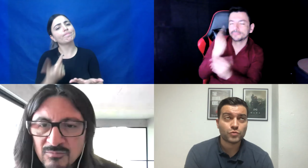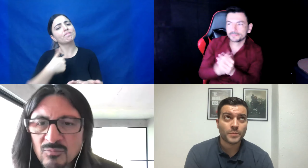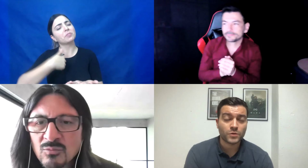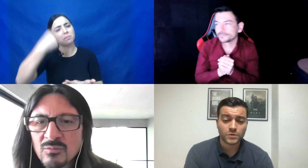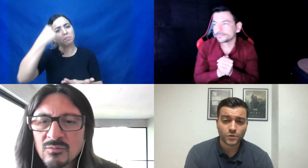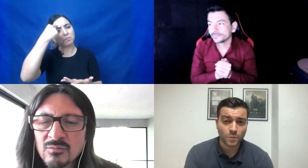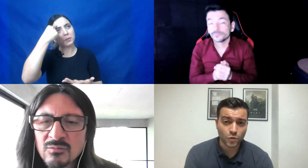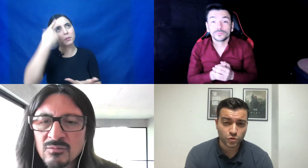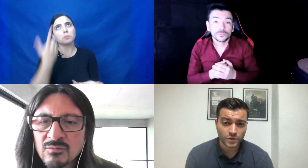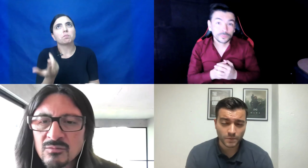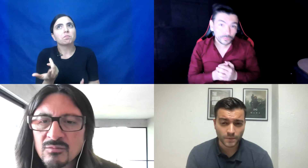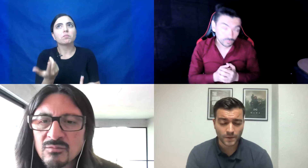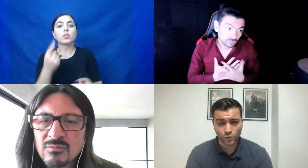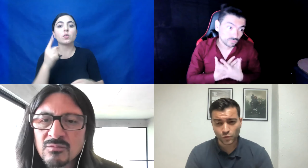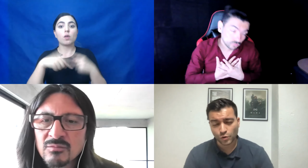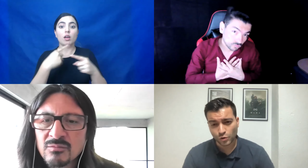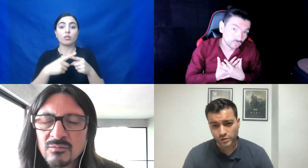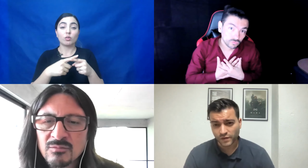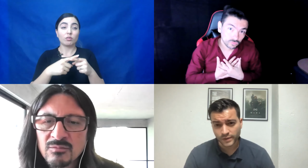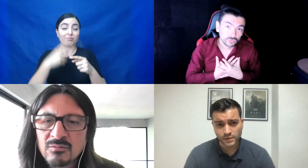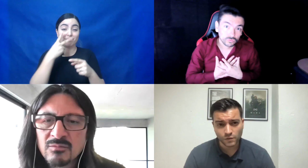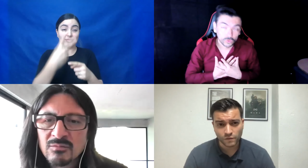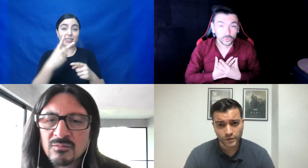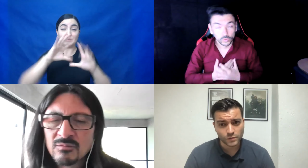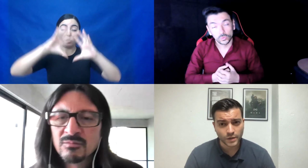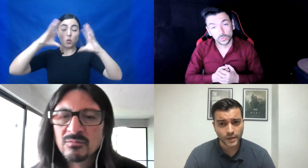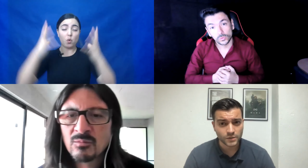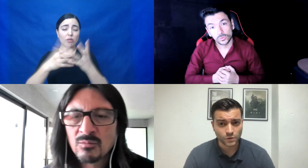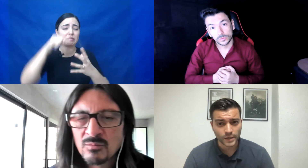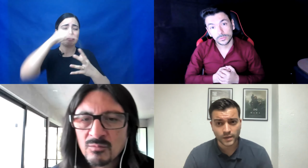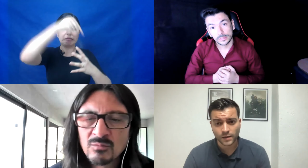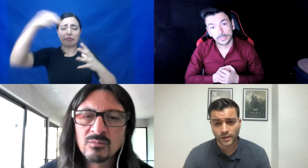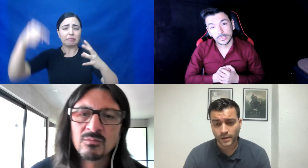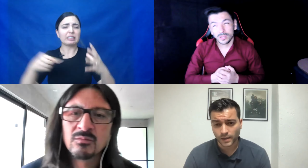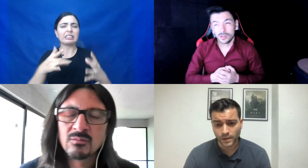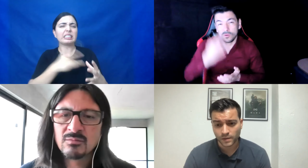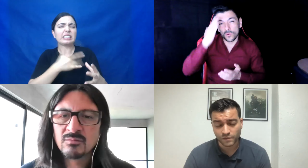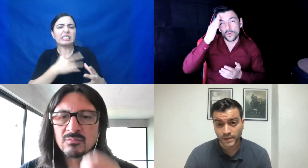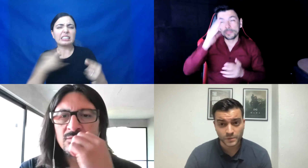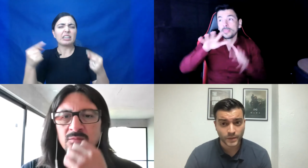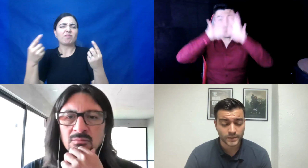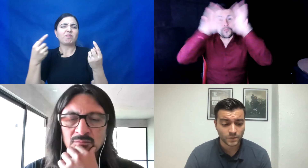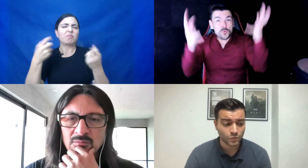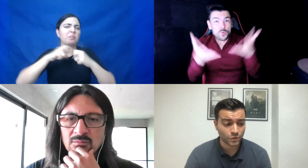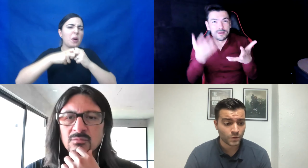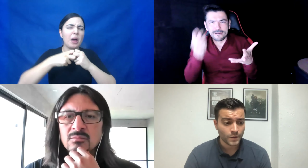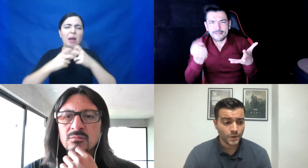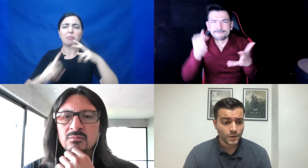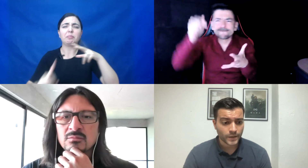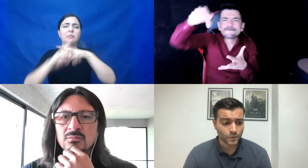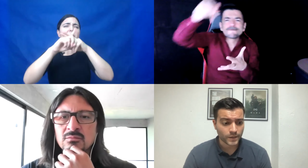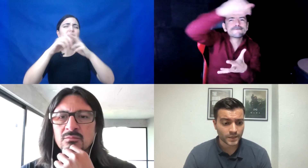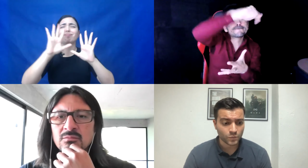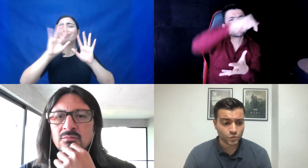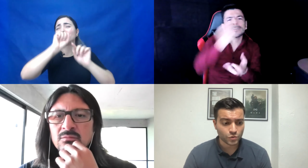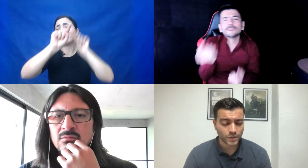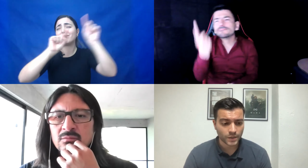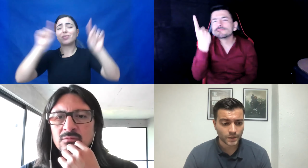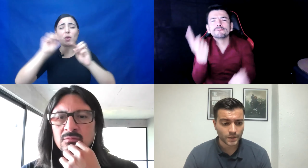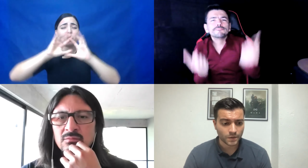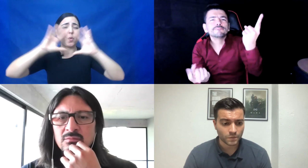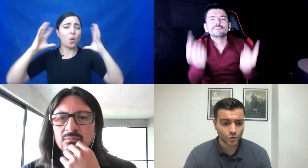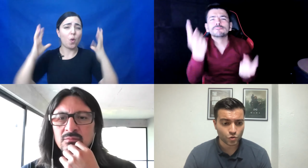approach? Well, I think that in the rather convulsive moments that the world is experiencing at the present time and that